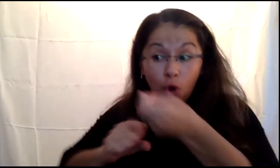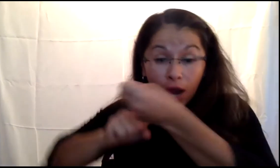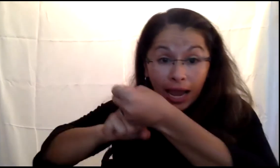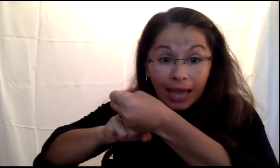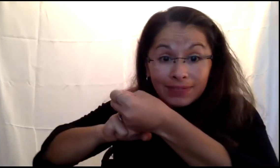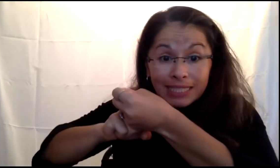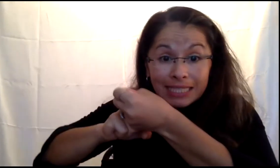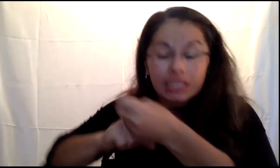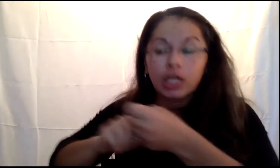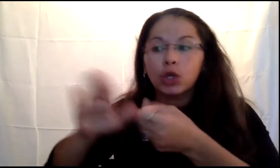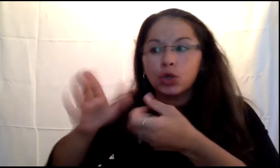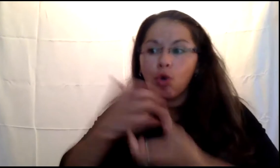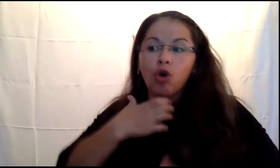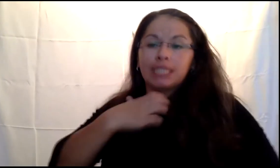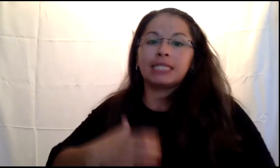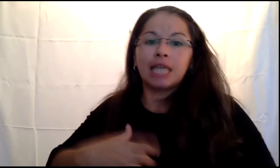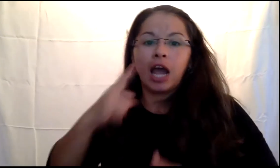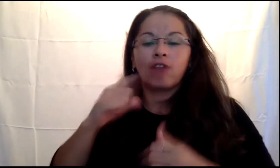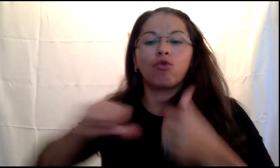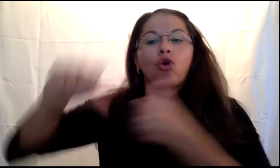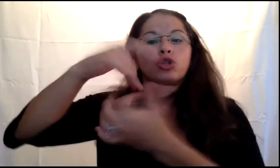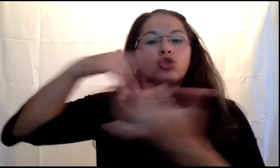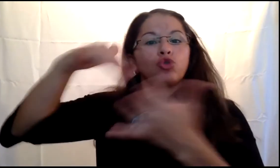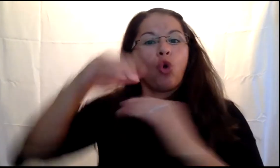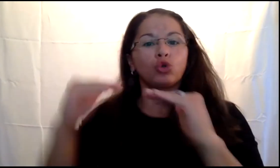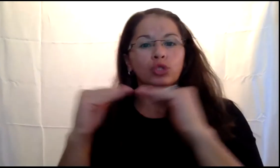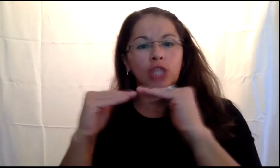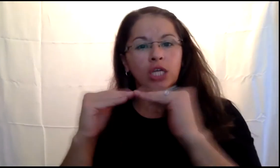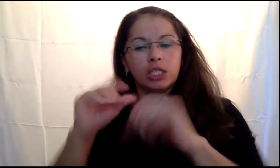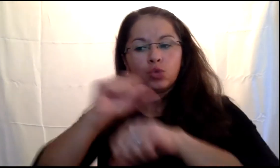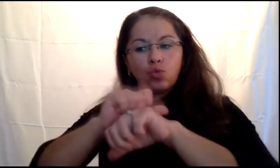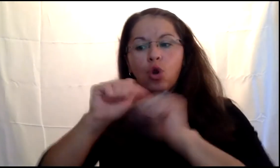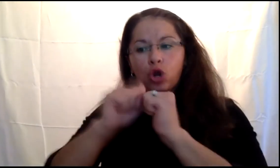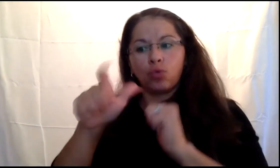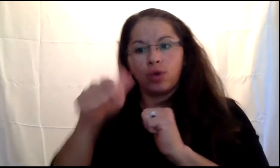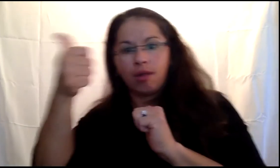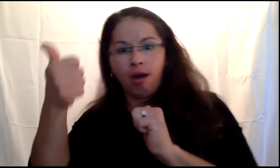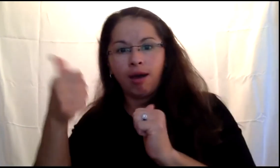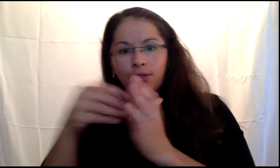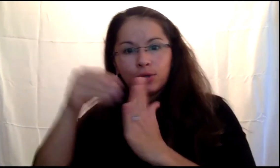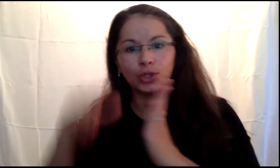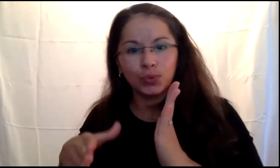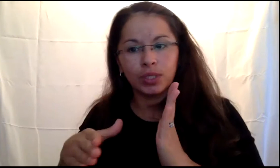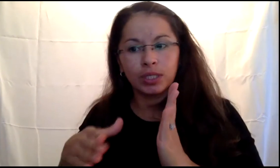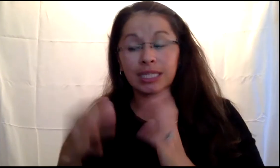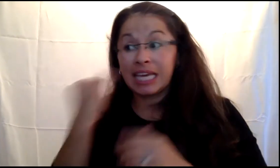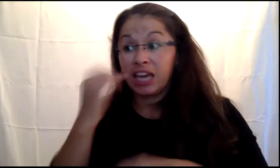desire for social justice, or to collaborate with other people on campus. So yes, if you step foot on campus, I think you definitely want to reach